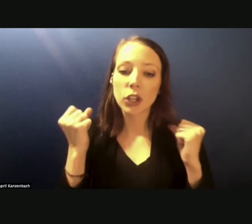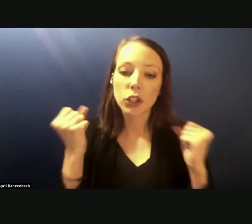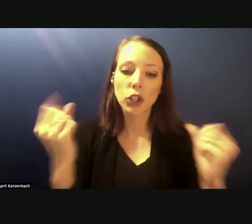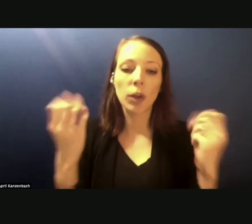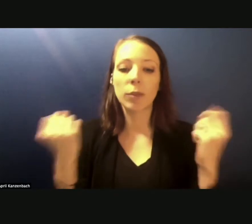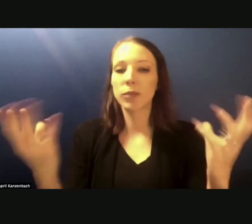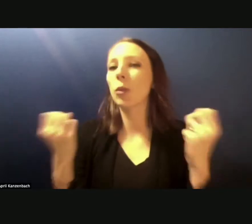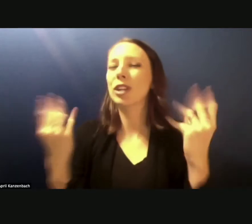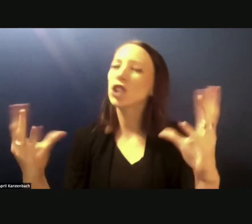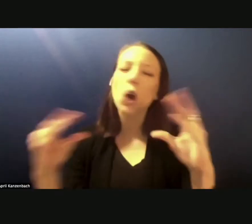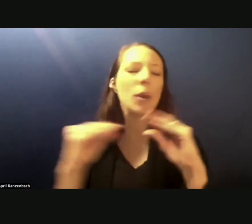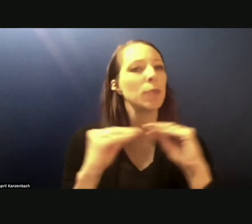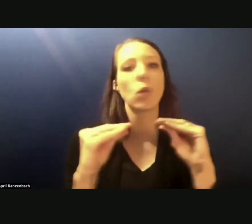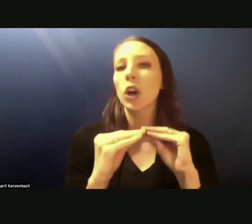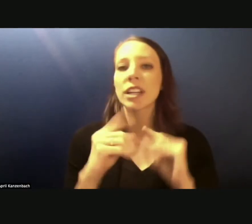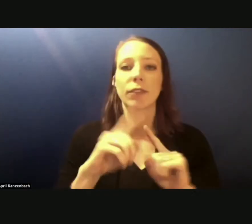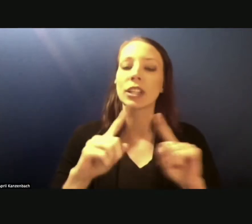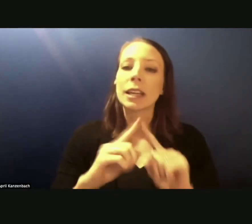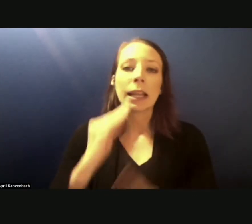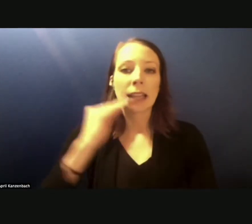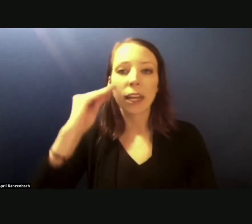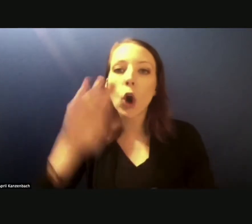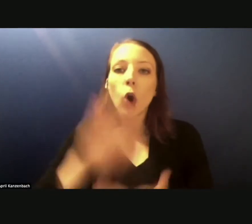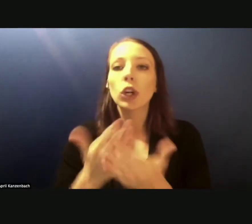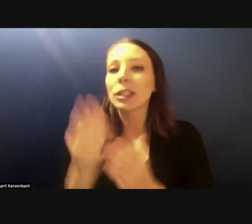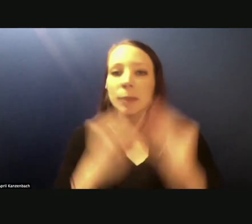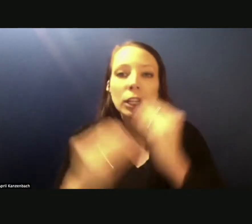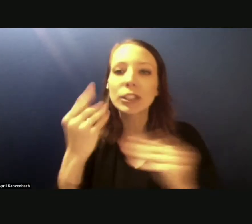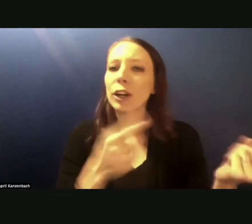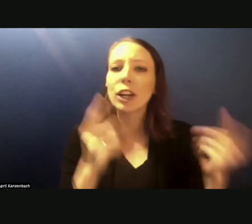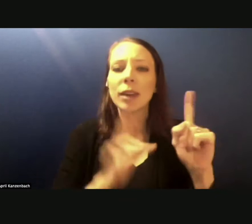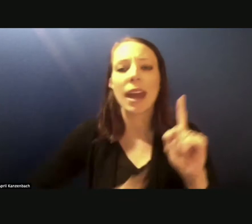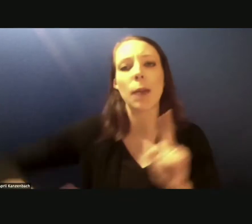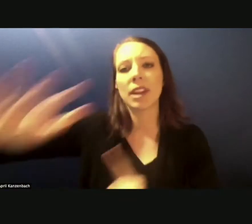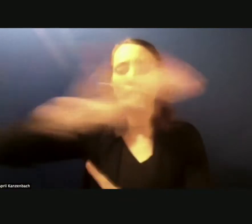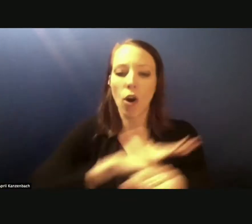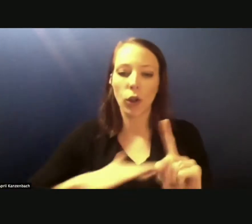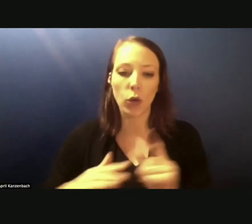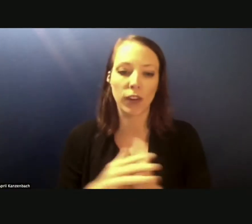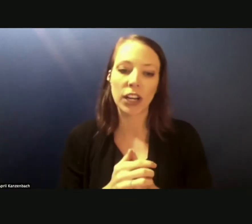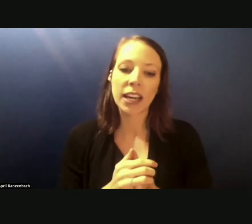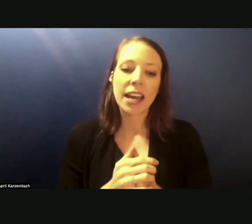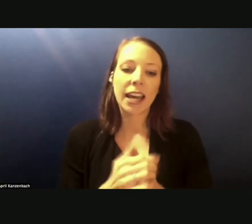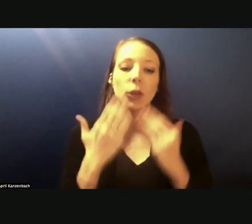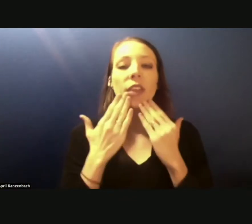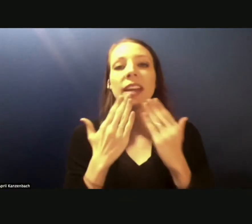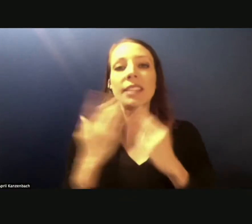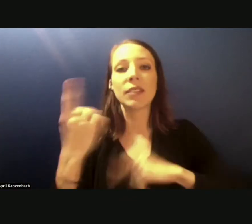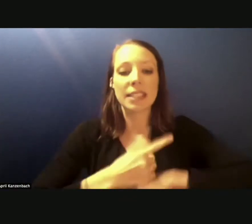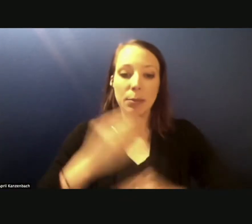There's so many more different like home cooked meals that are going to be happening all over. And